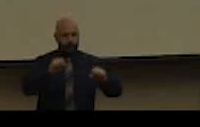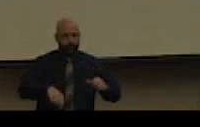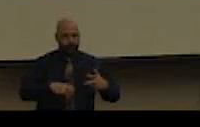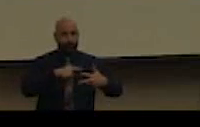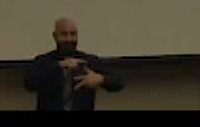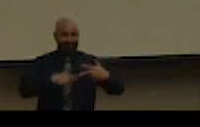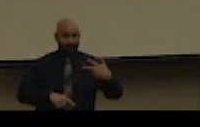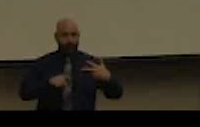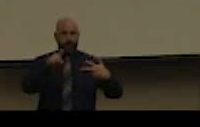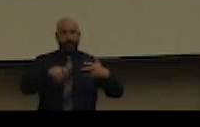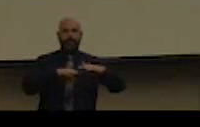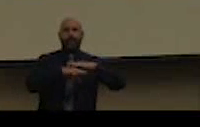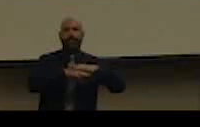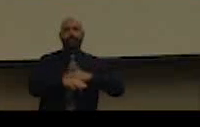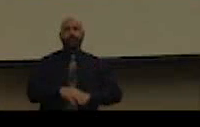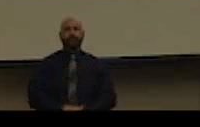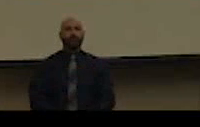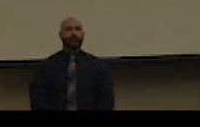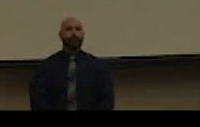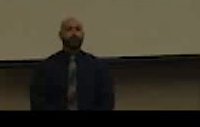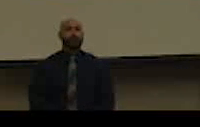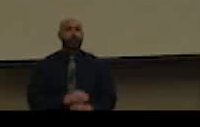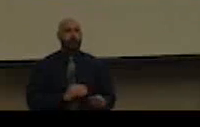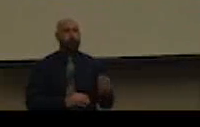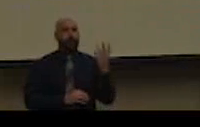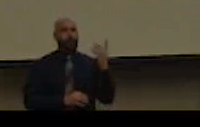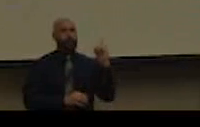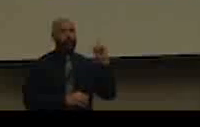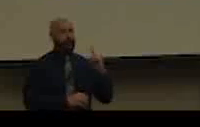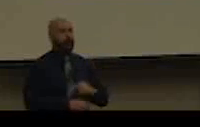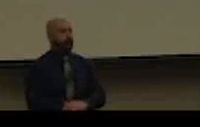access. So with that, we'll jump in.